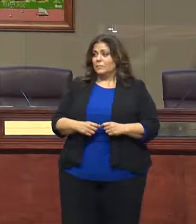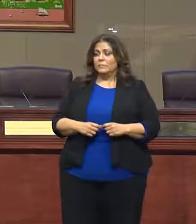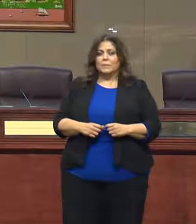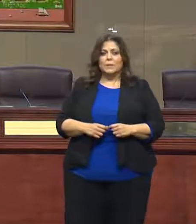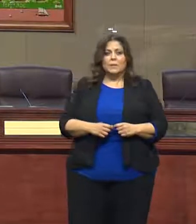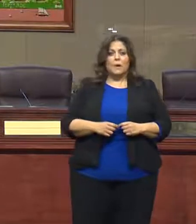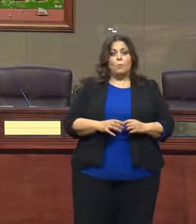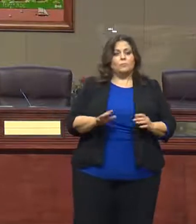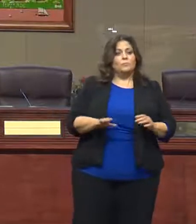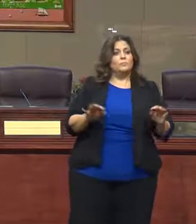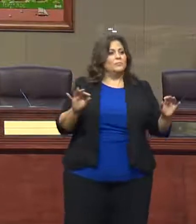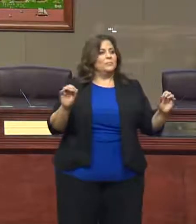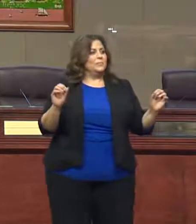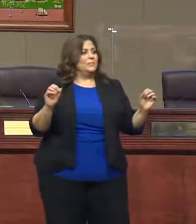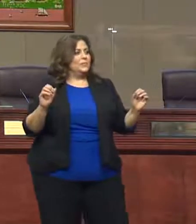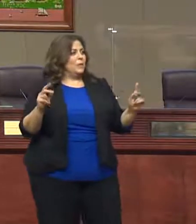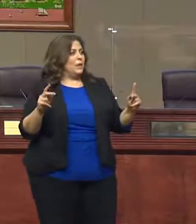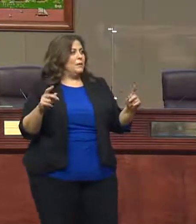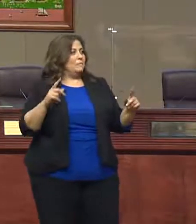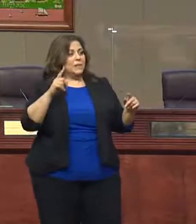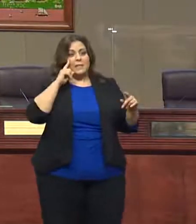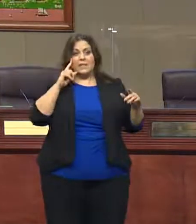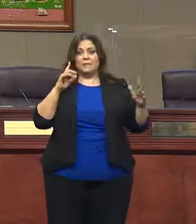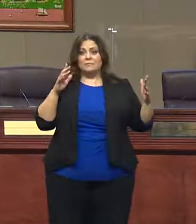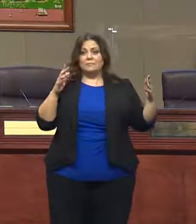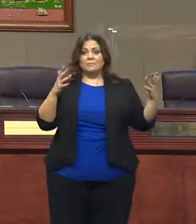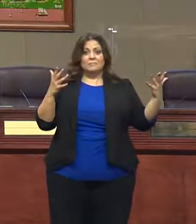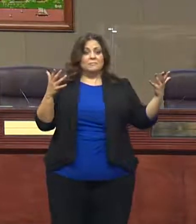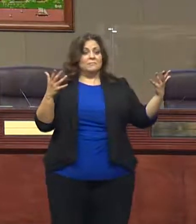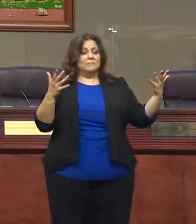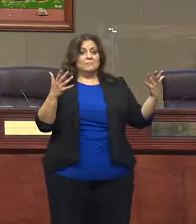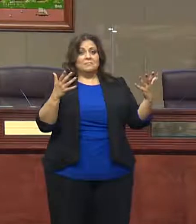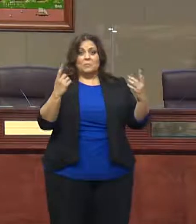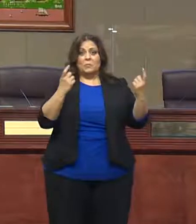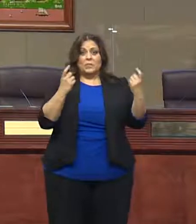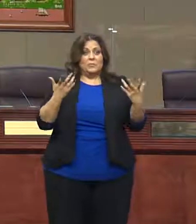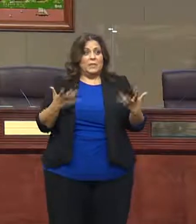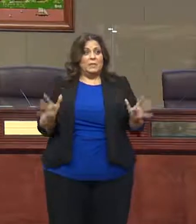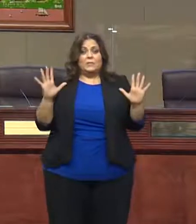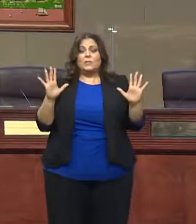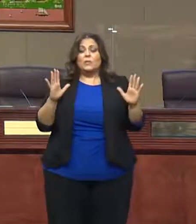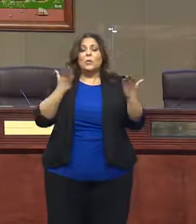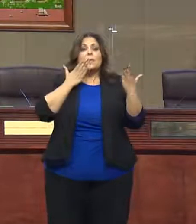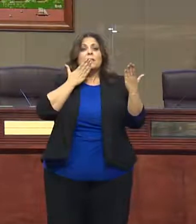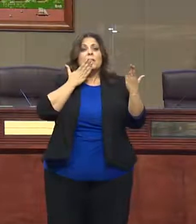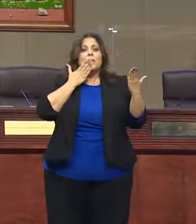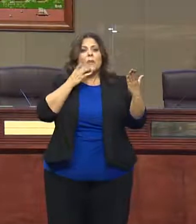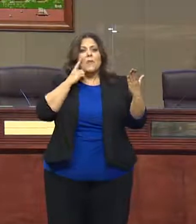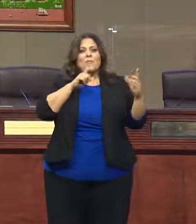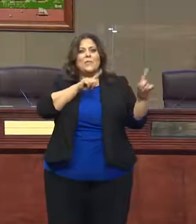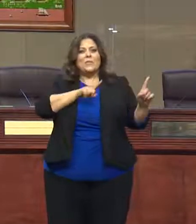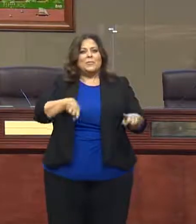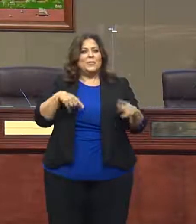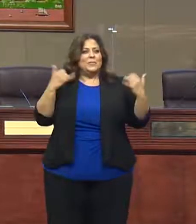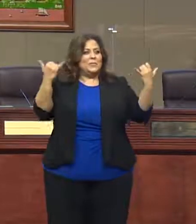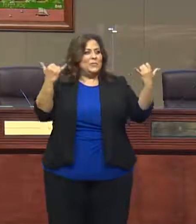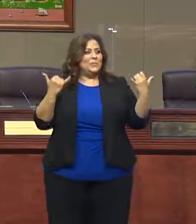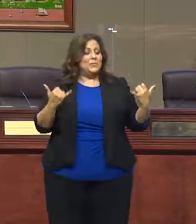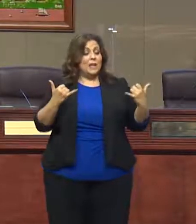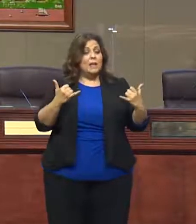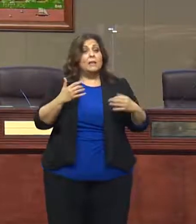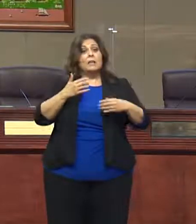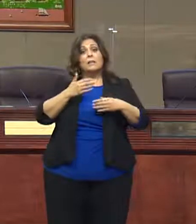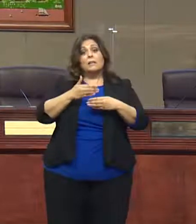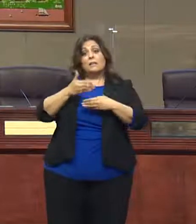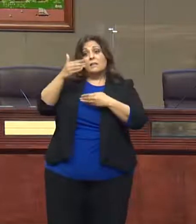Okay. That looks like that's it. There are no other questions. So thank you all for joining us today. The next